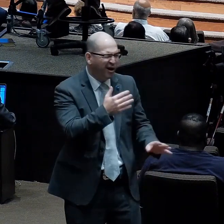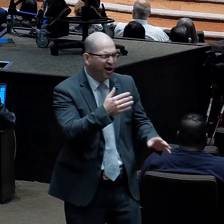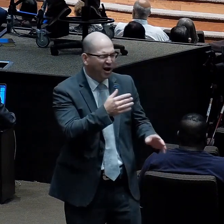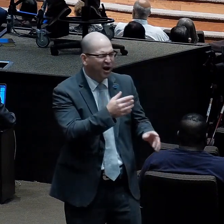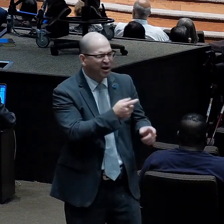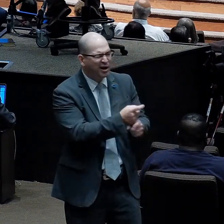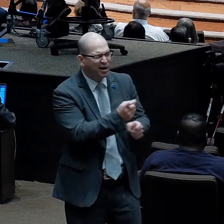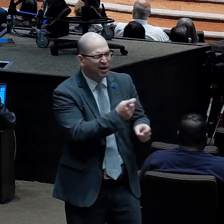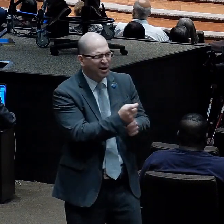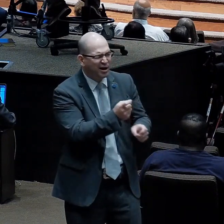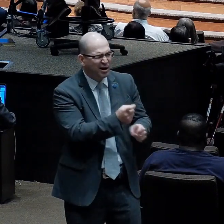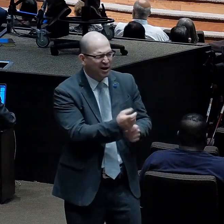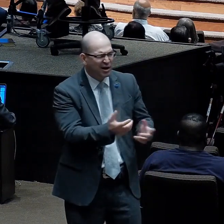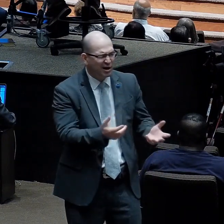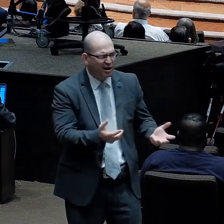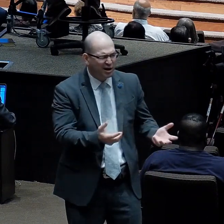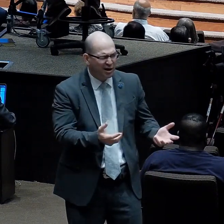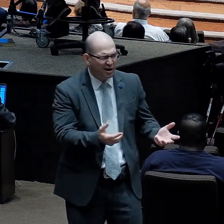it sounded real righteous to say that.